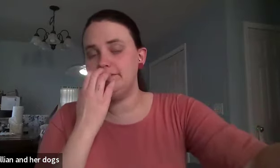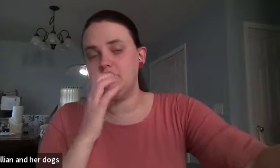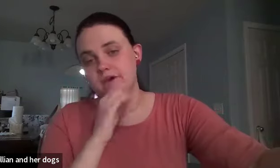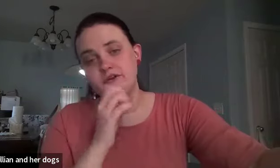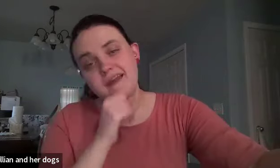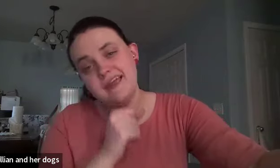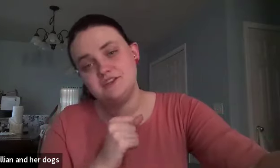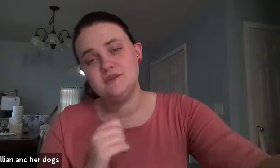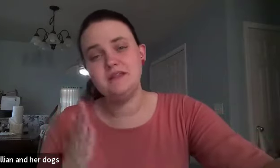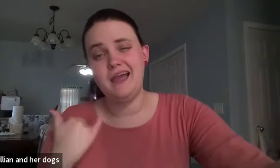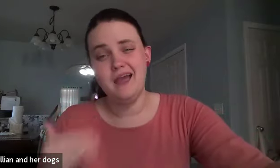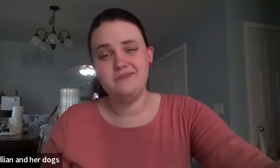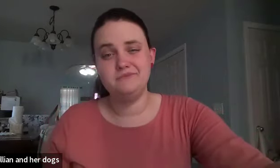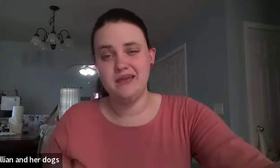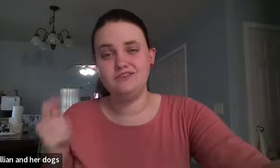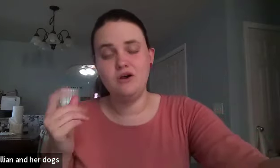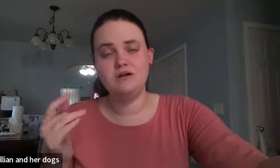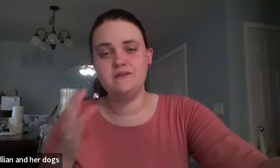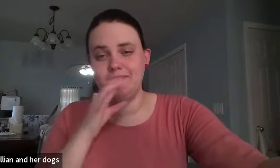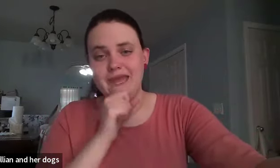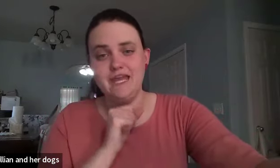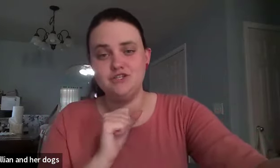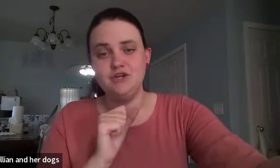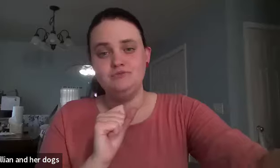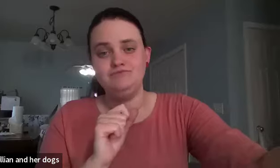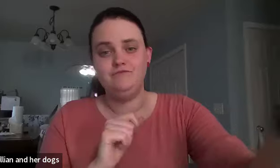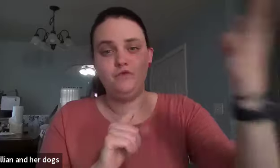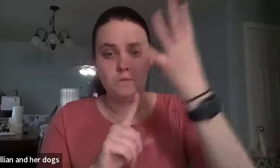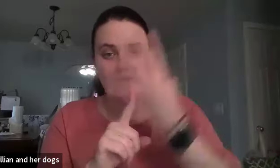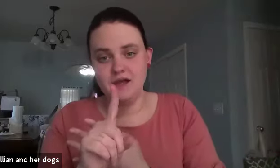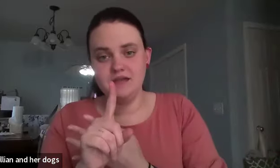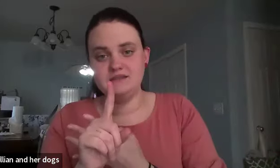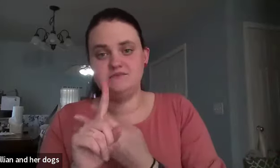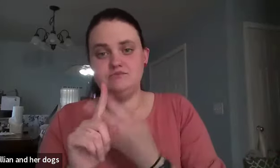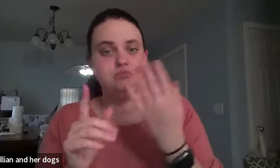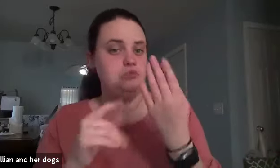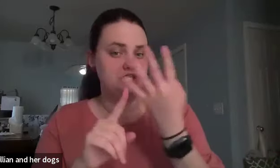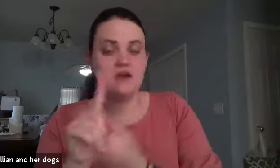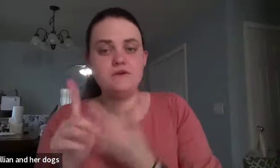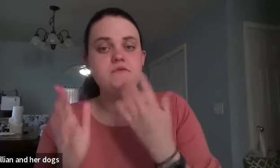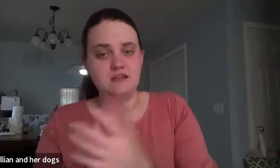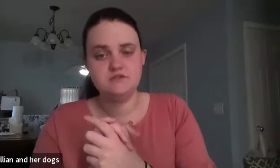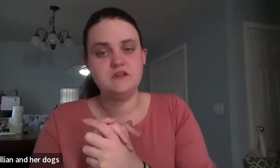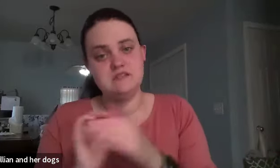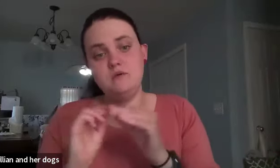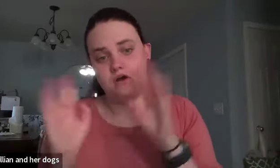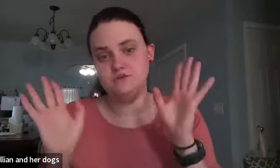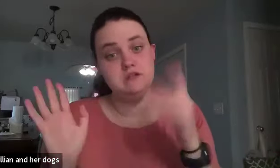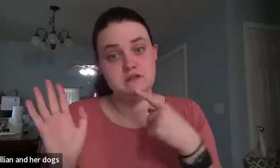like talking about their age. You could be like, I have a pet dog, and then be age 4 months, whichever, that sort of thing. Because that will also clearly